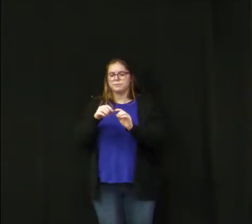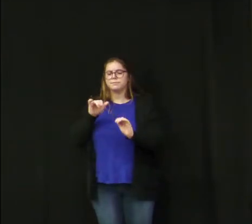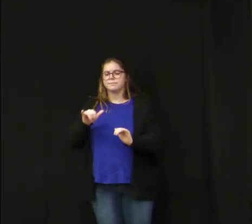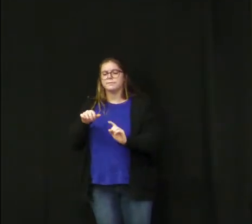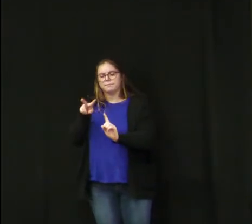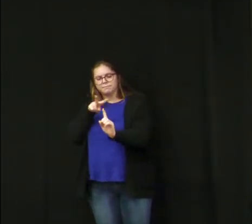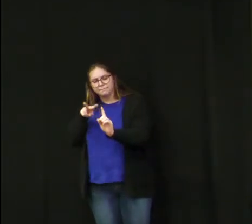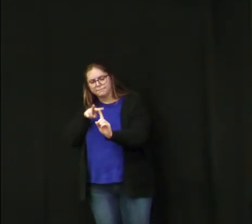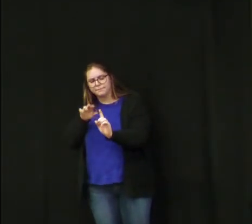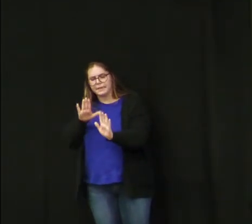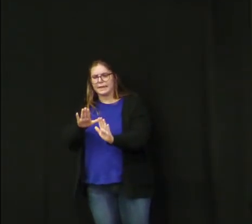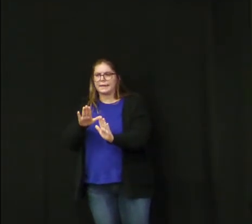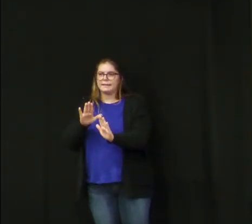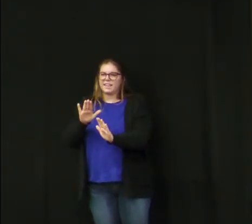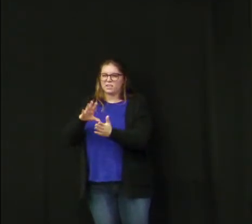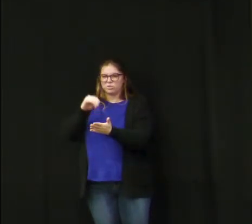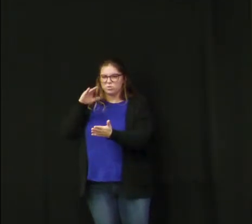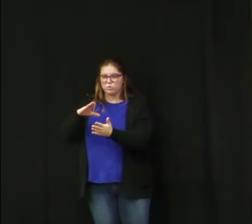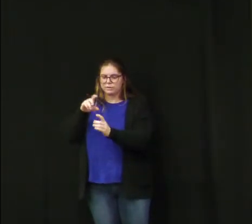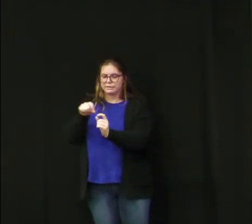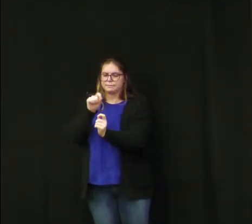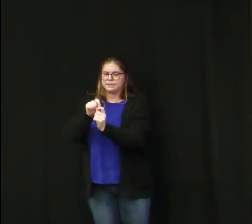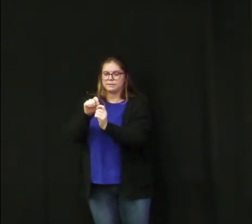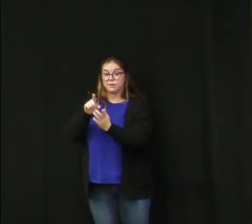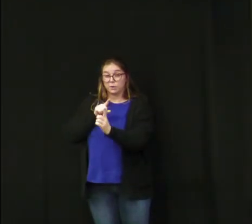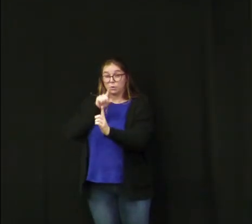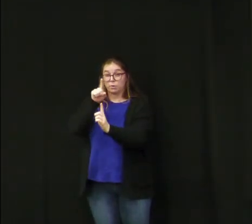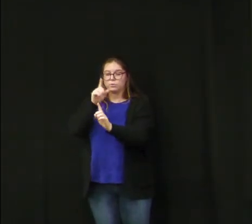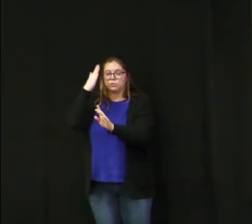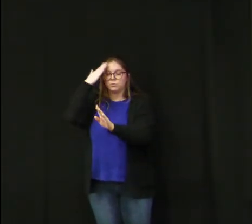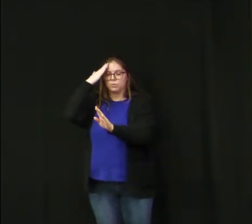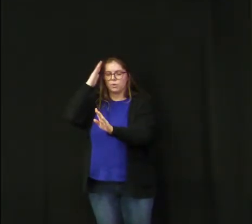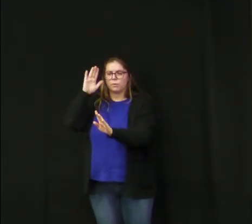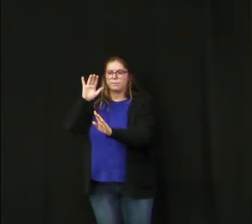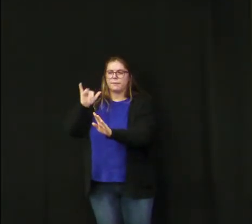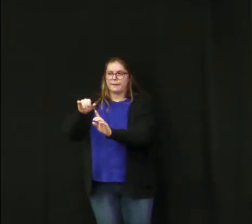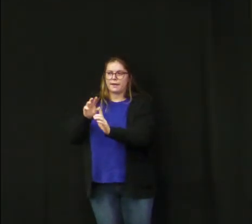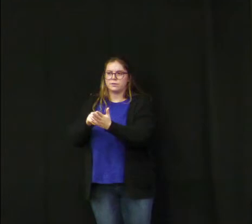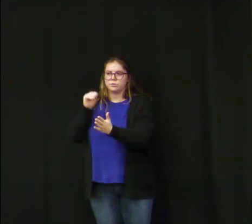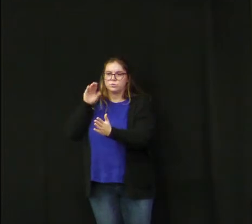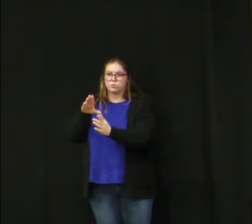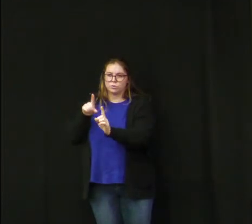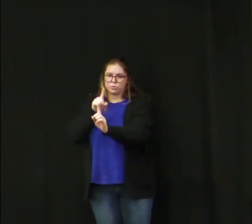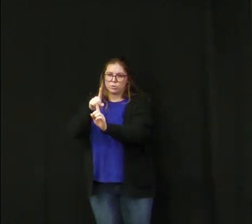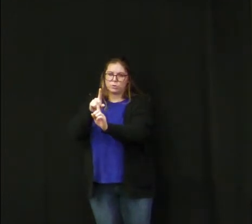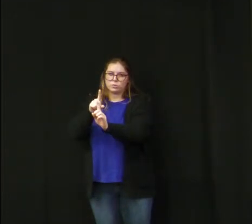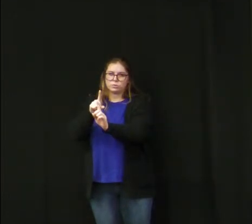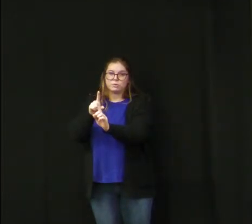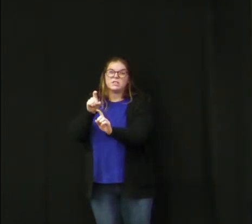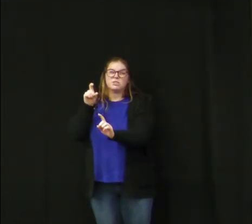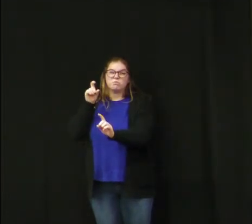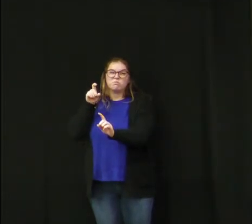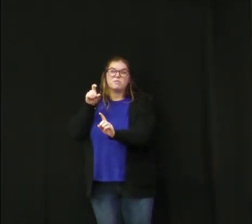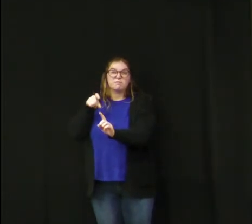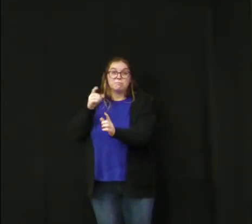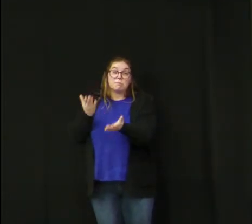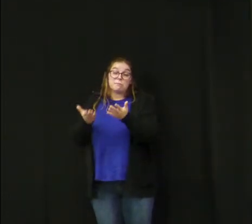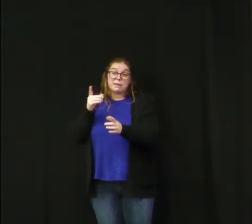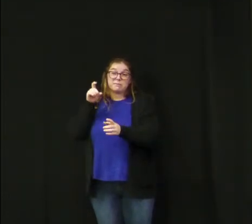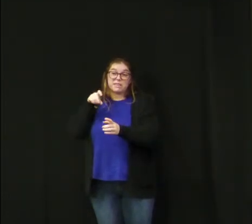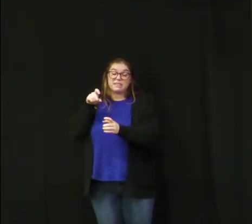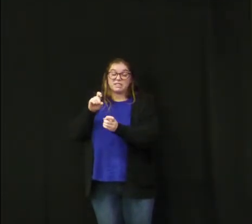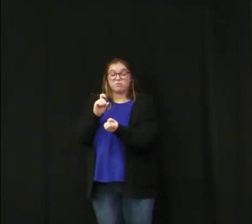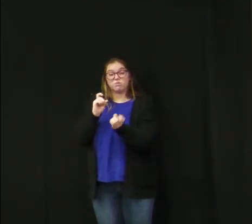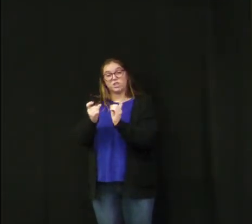goals. So at least you have something to go by and those progress reports. And if need be, and if you feel like you need to do this,